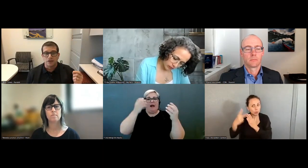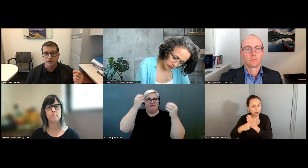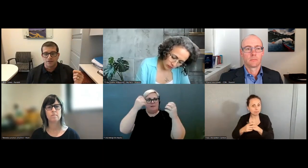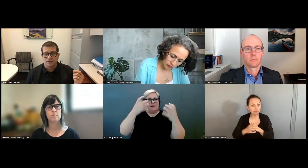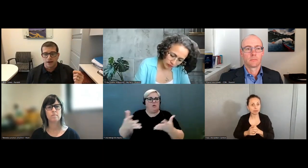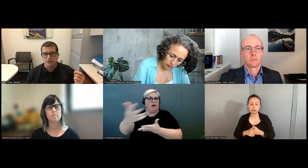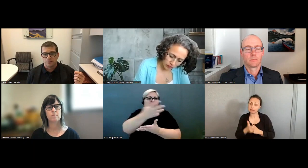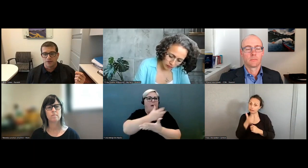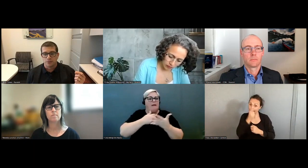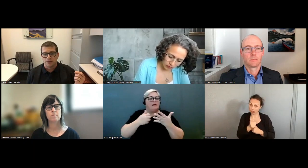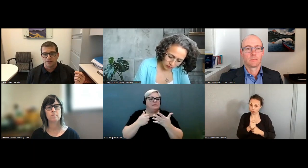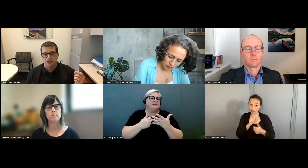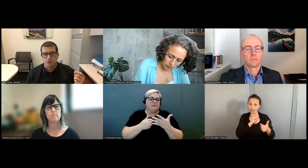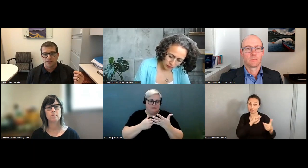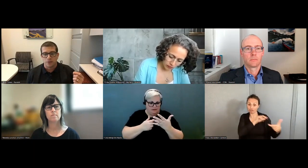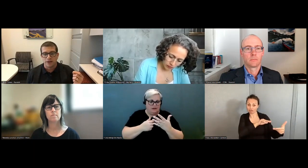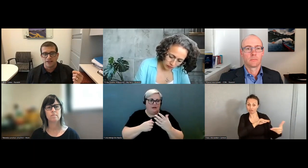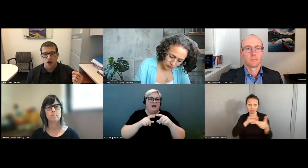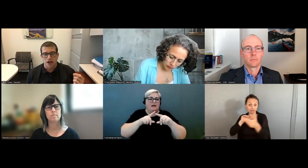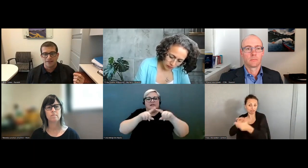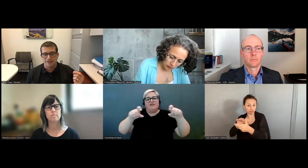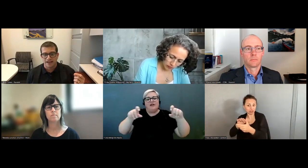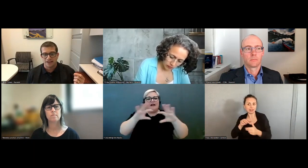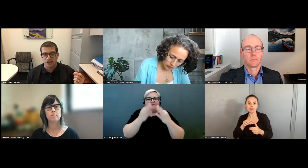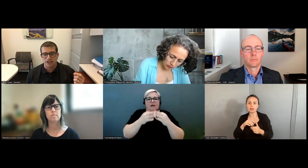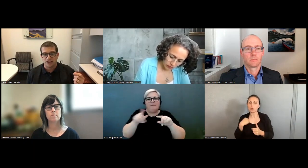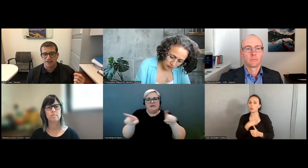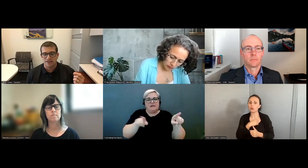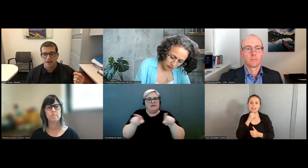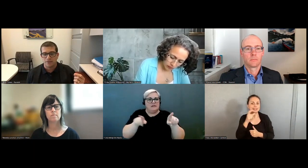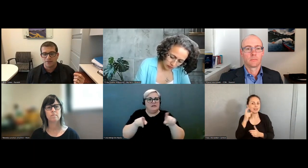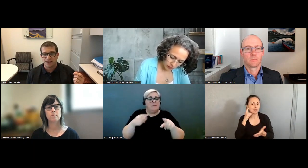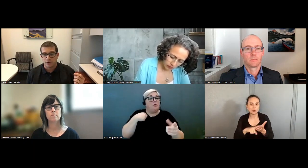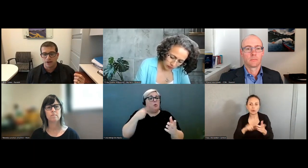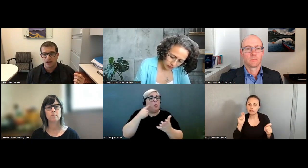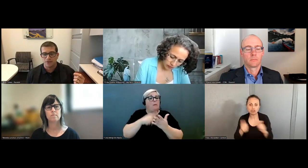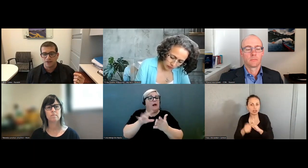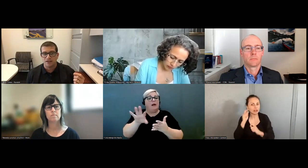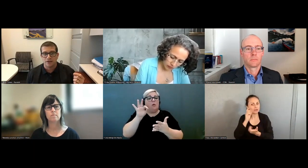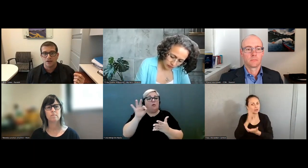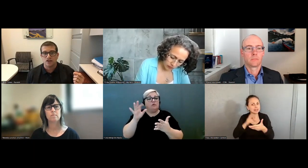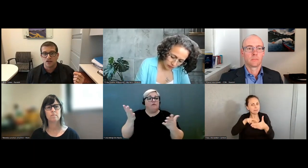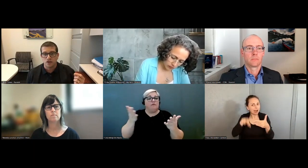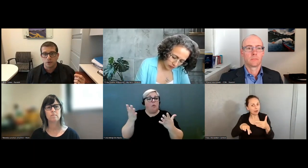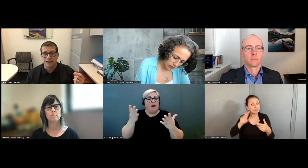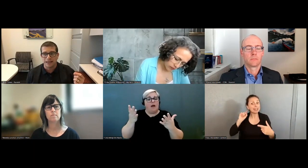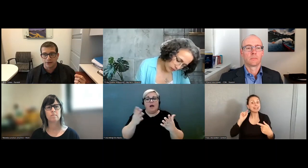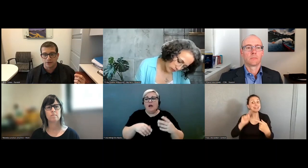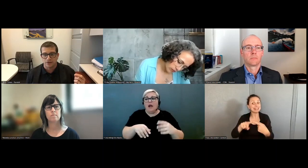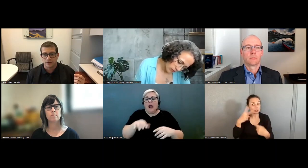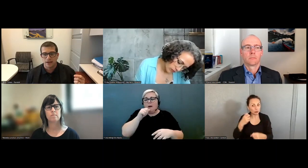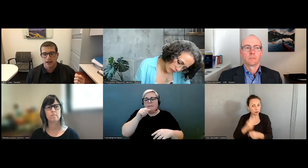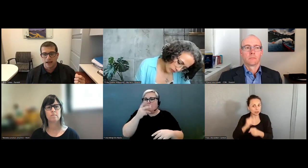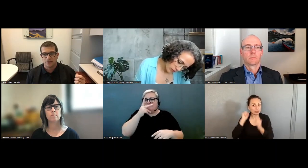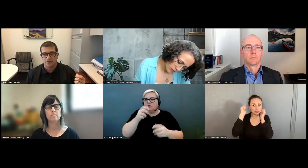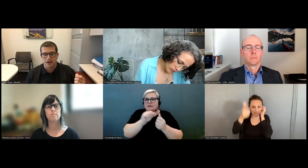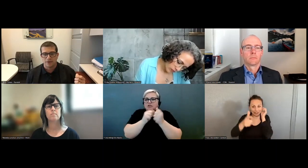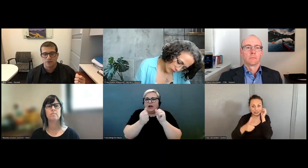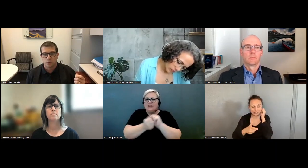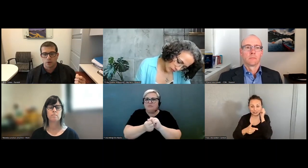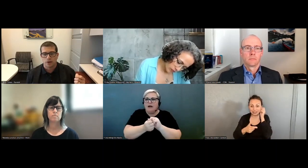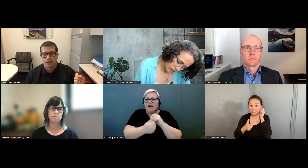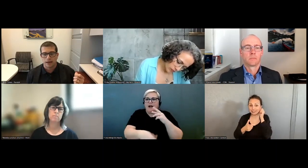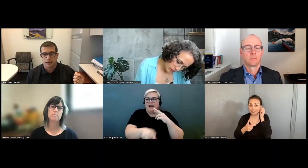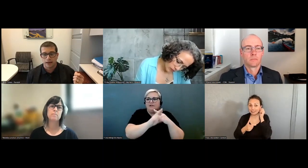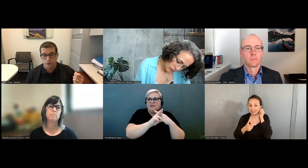An interesting finding from this research was that we did not detect changes in some of the outcomes until 2 years after